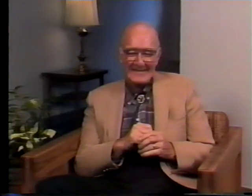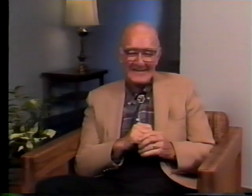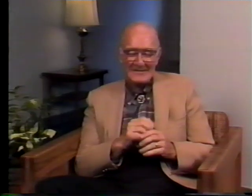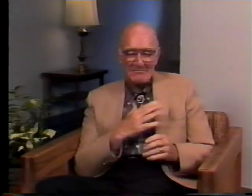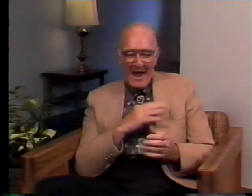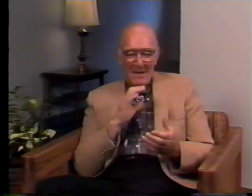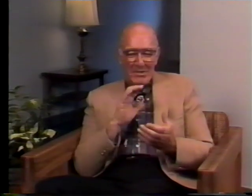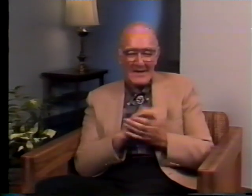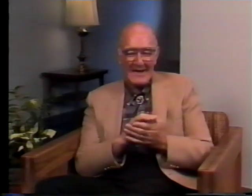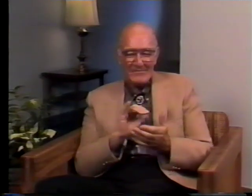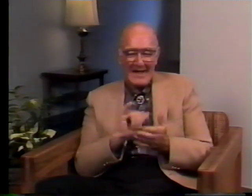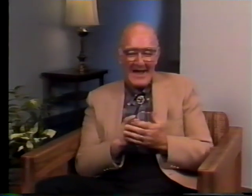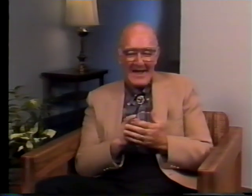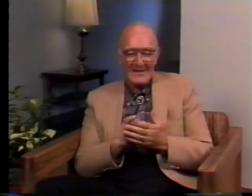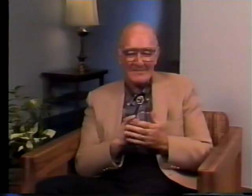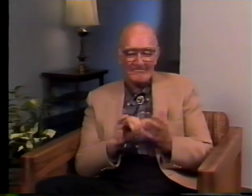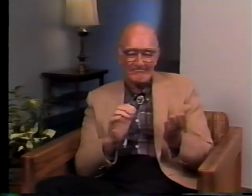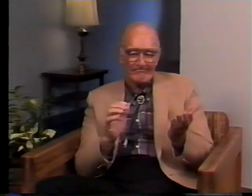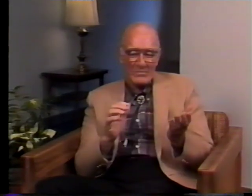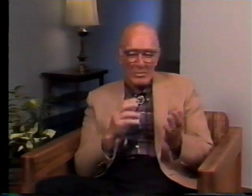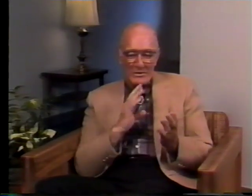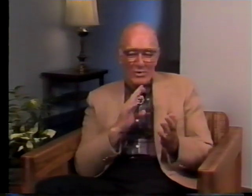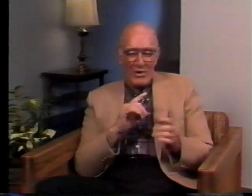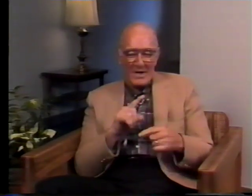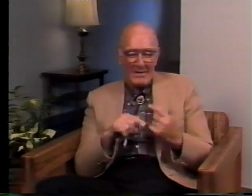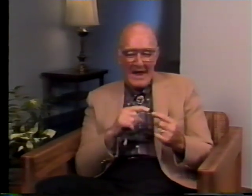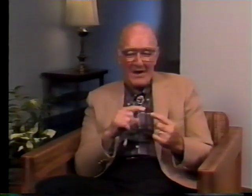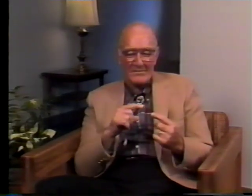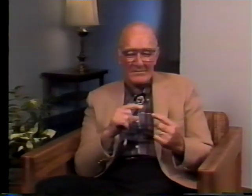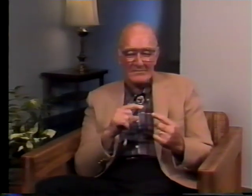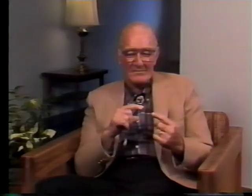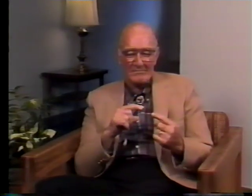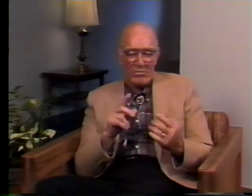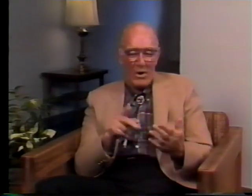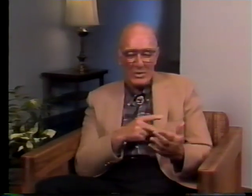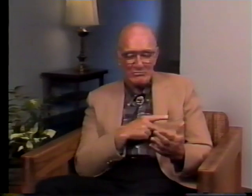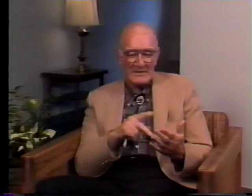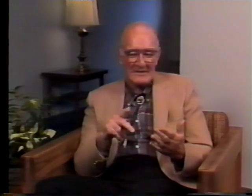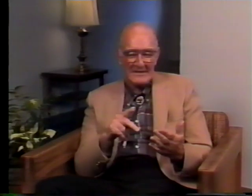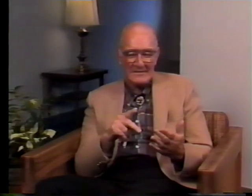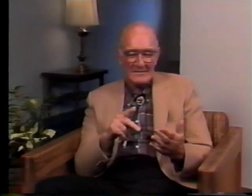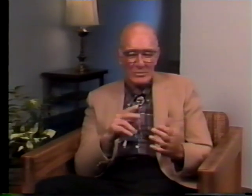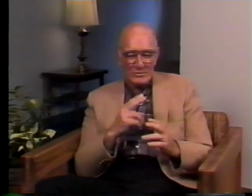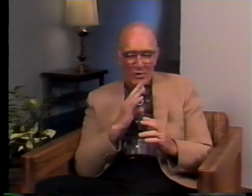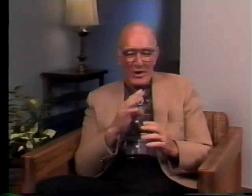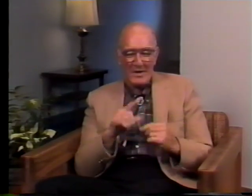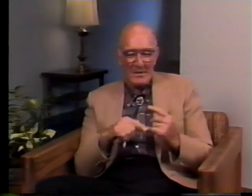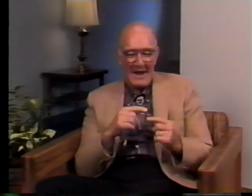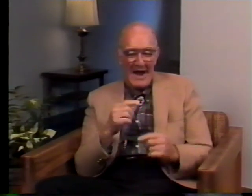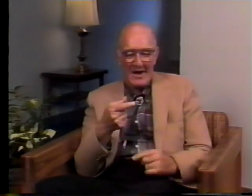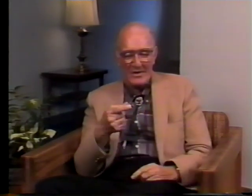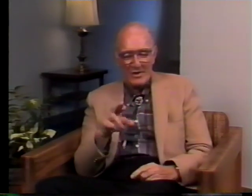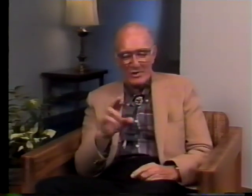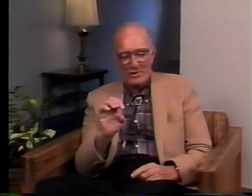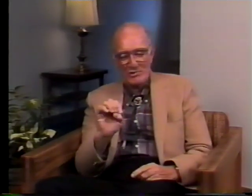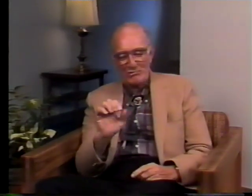It's my belief that when we talk about poetry, we're talking about